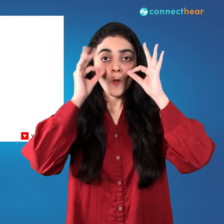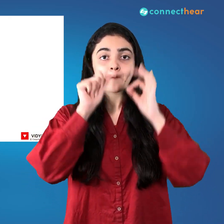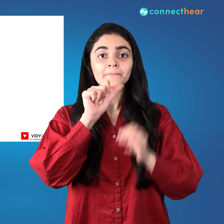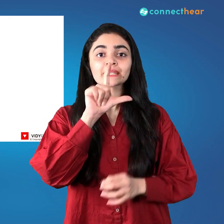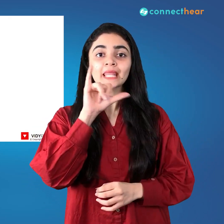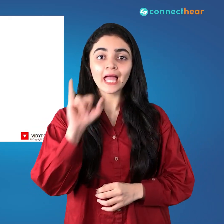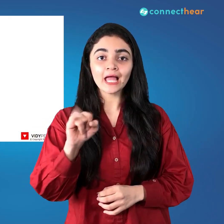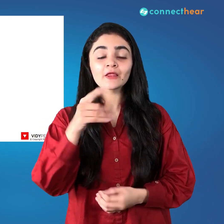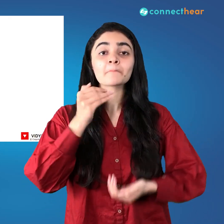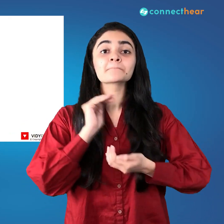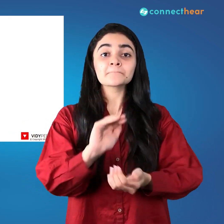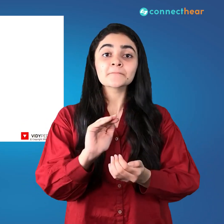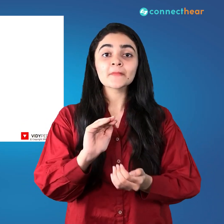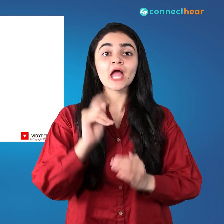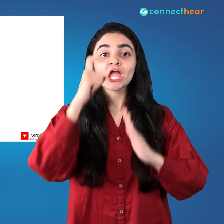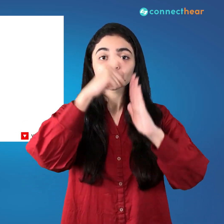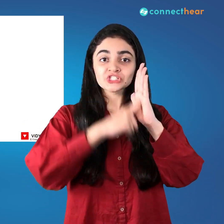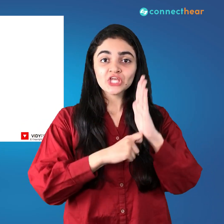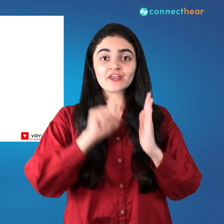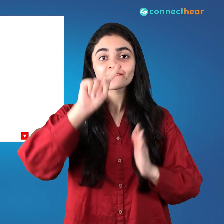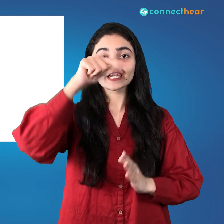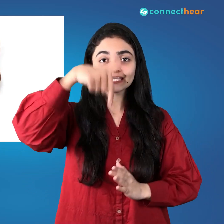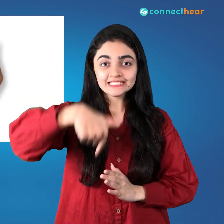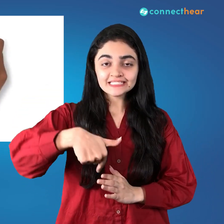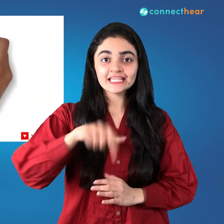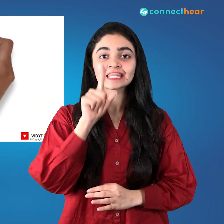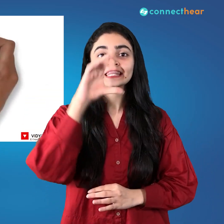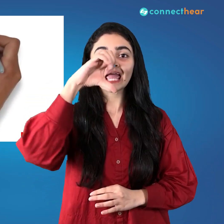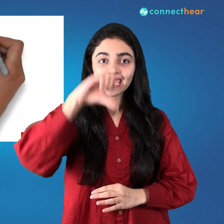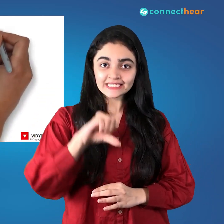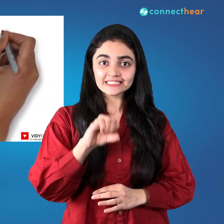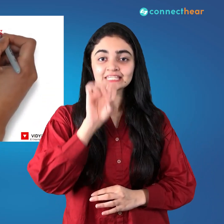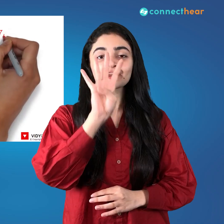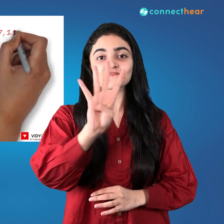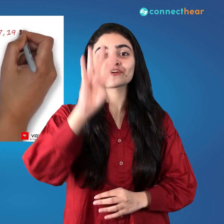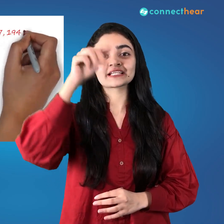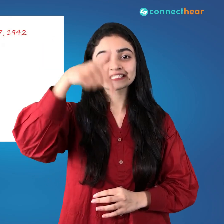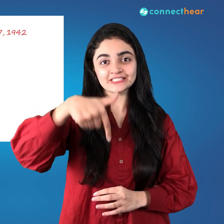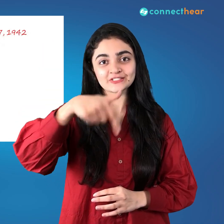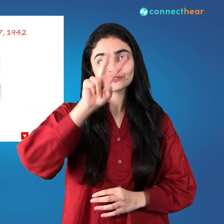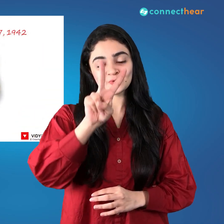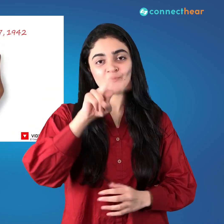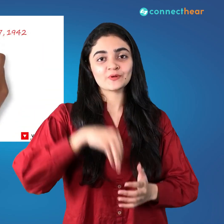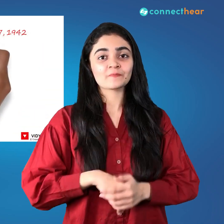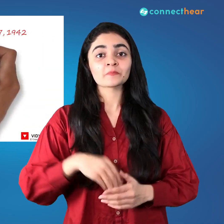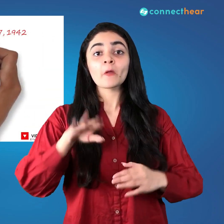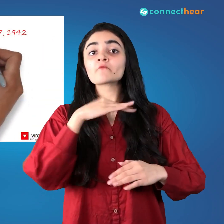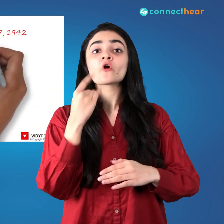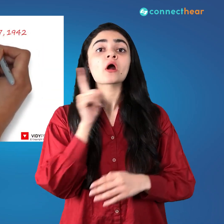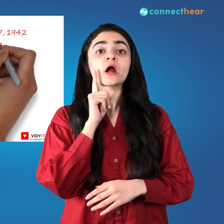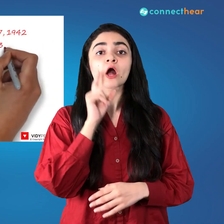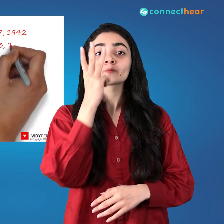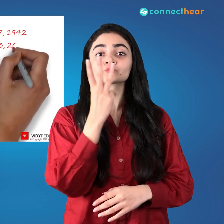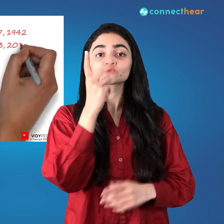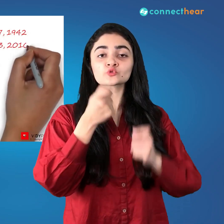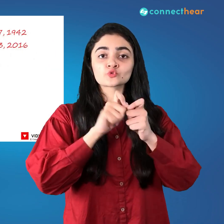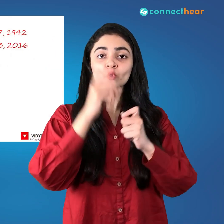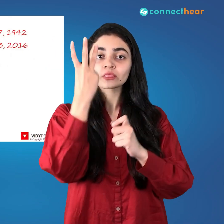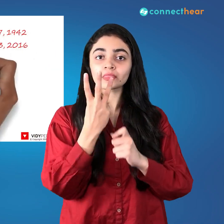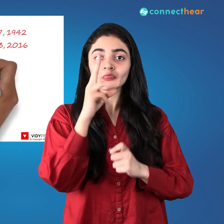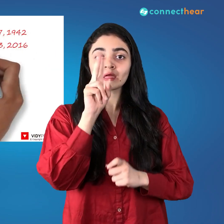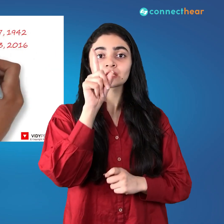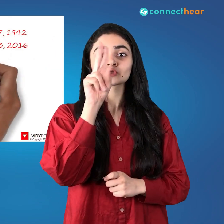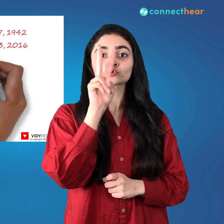Muhammad Ali, born Cassius Marcellus Clay Jr. January 17, 1942. Died June 3,